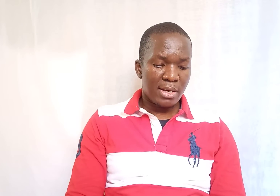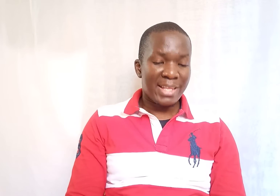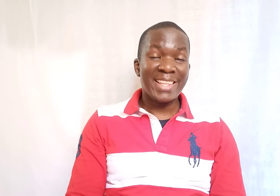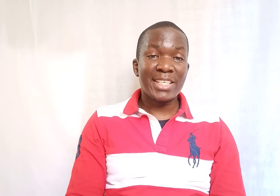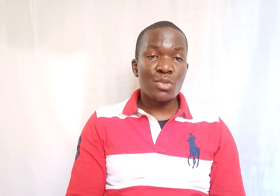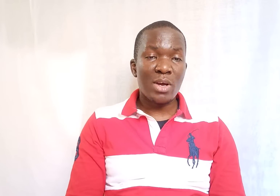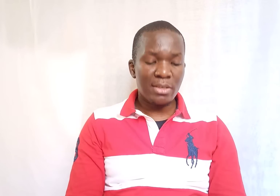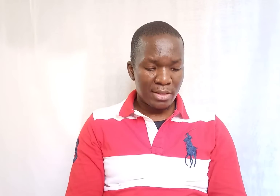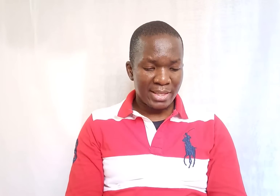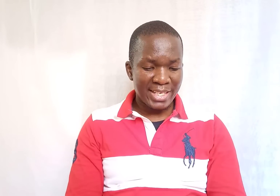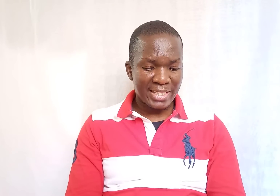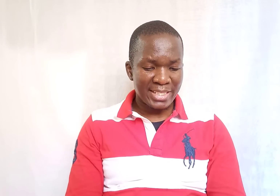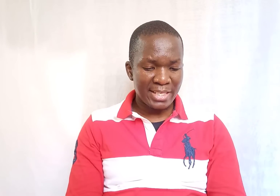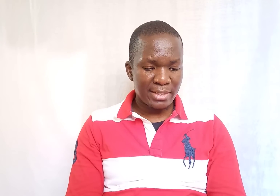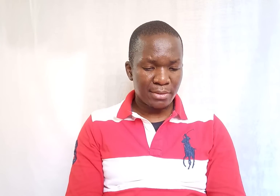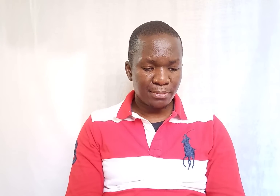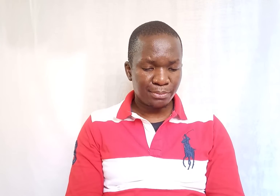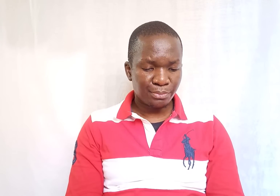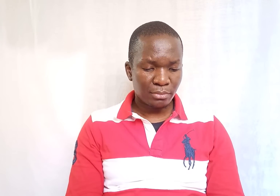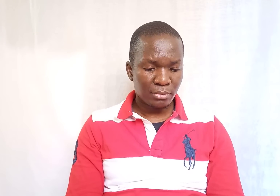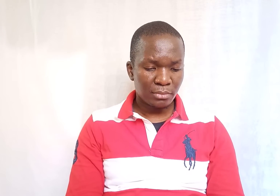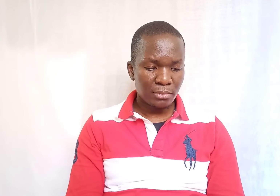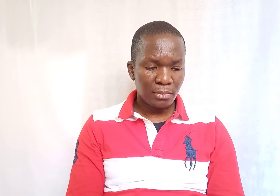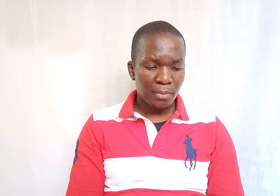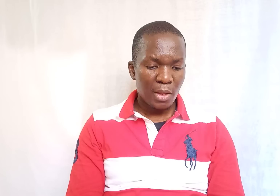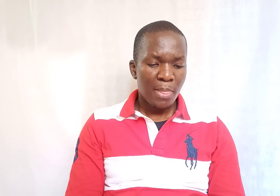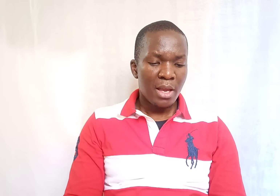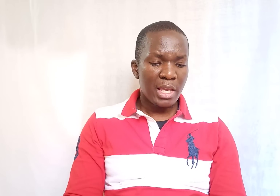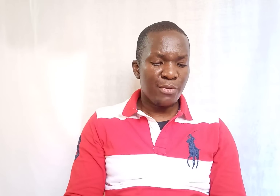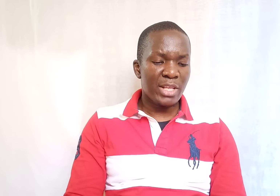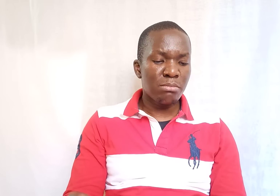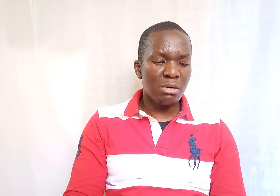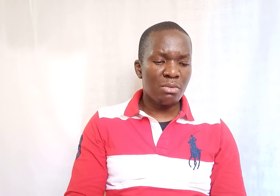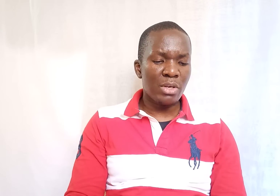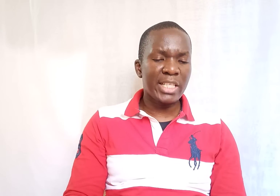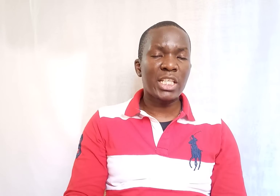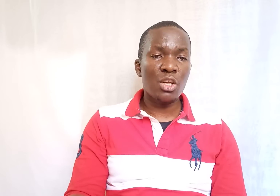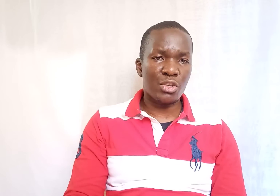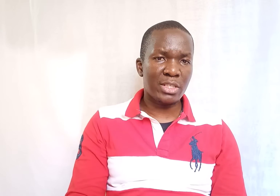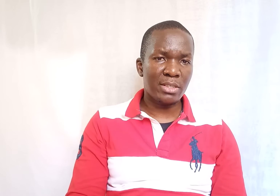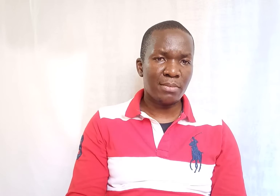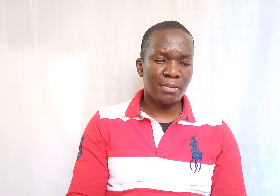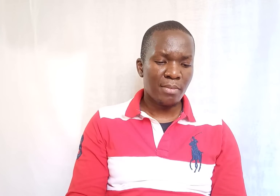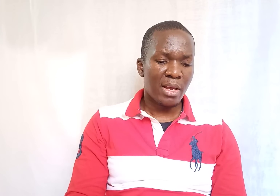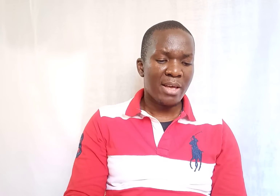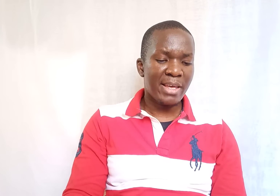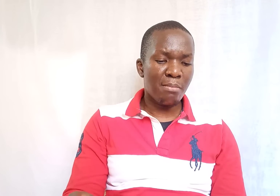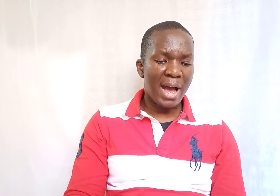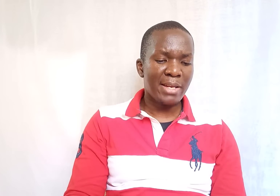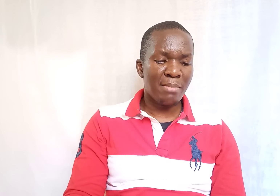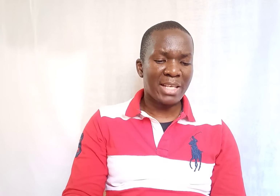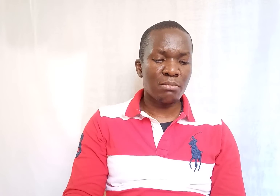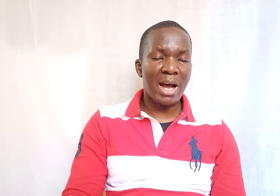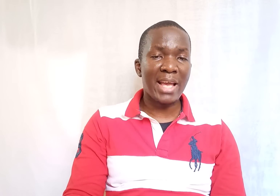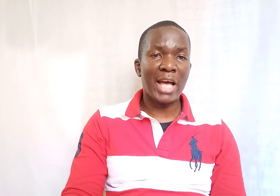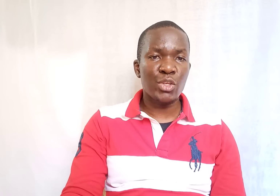The next one, the next sentence, if the book is lost, the man must buy a new